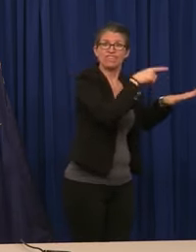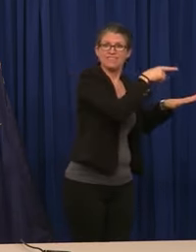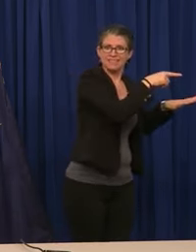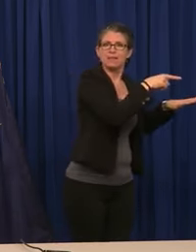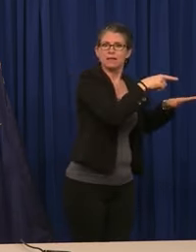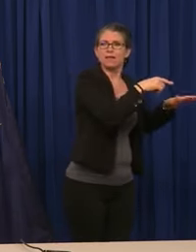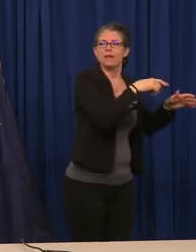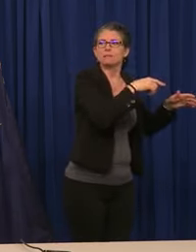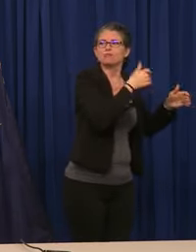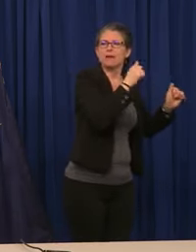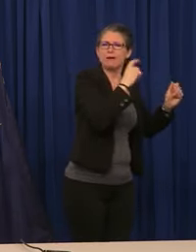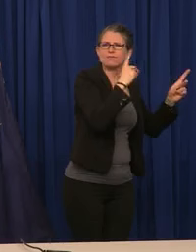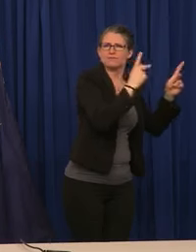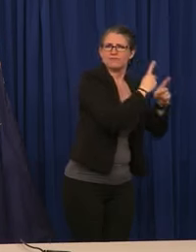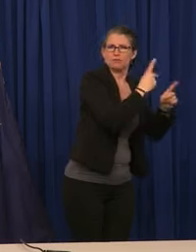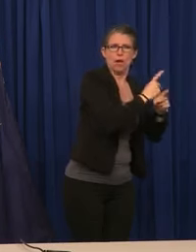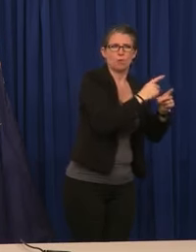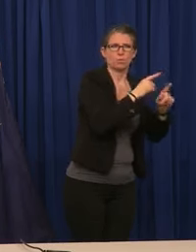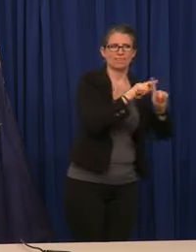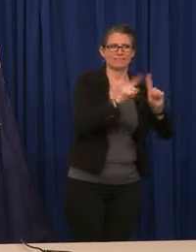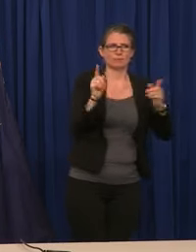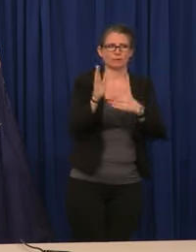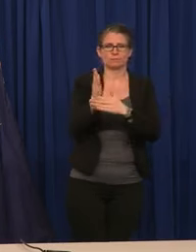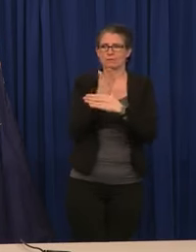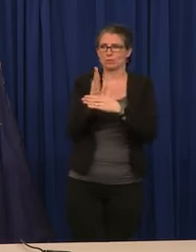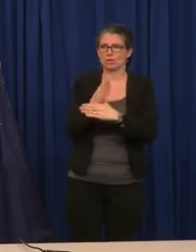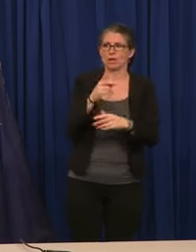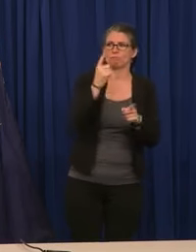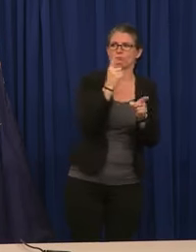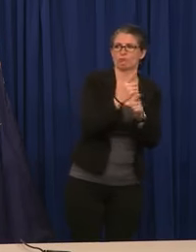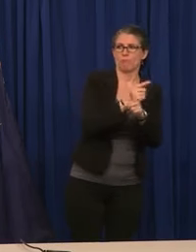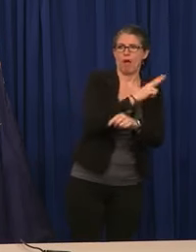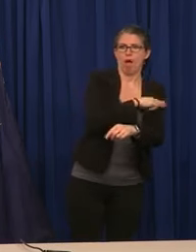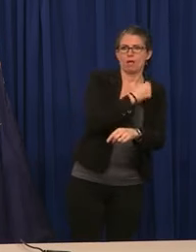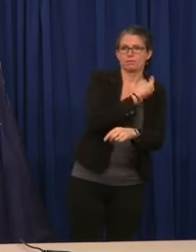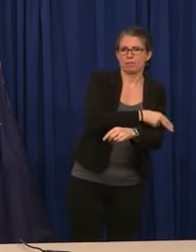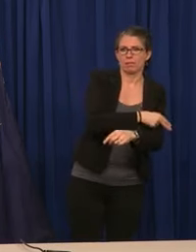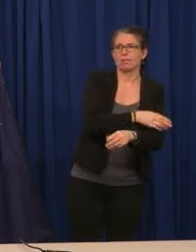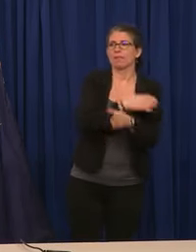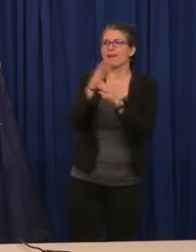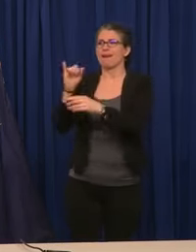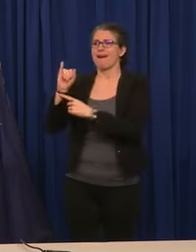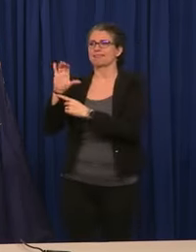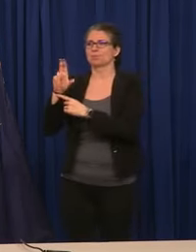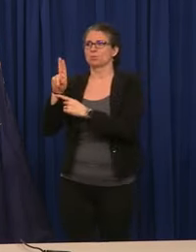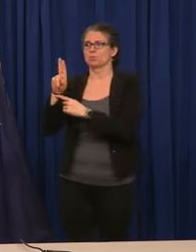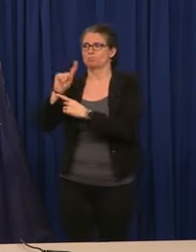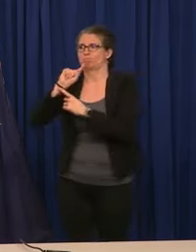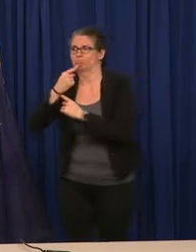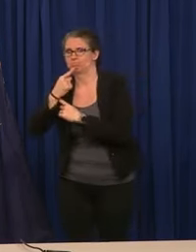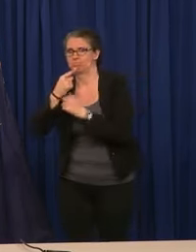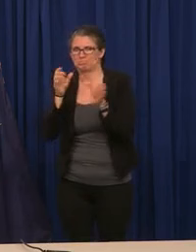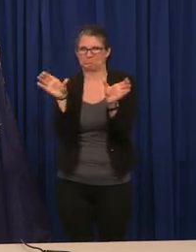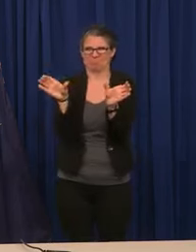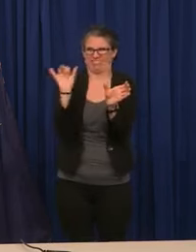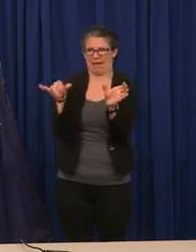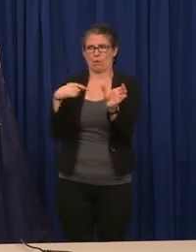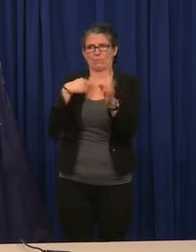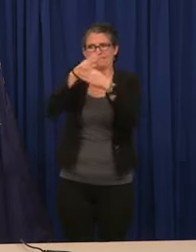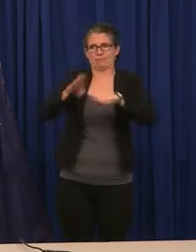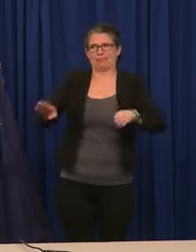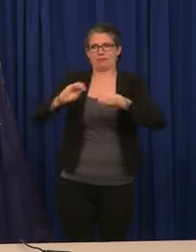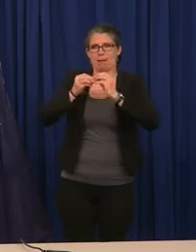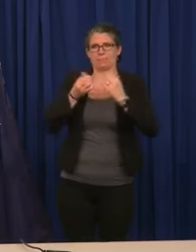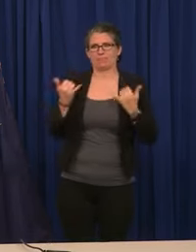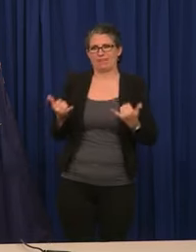that the hospitals have to report that to us. And then we've got to verify that every single one of their reports is in a confirmed